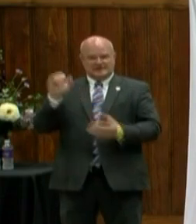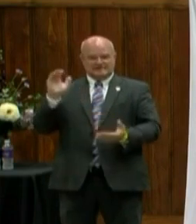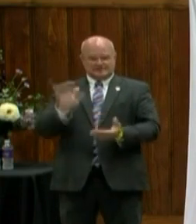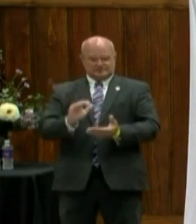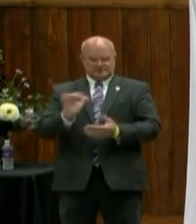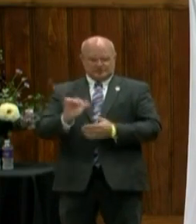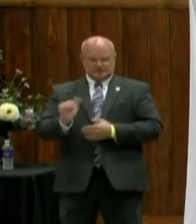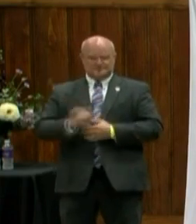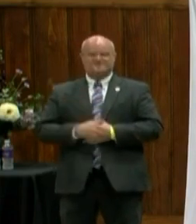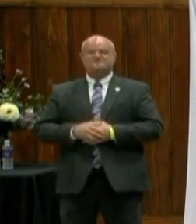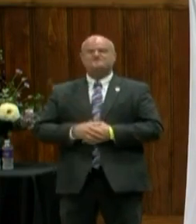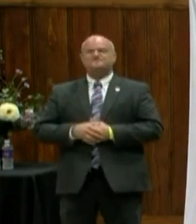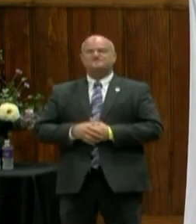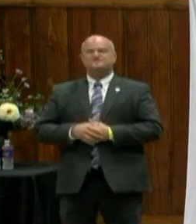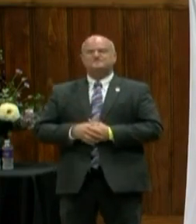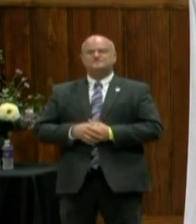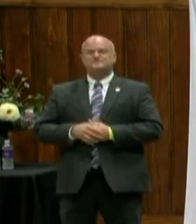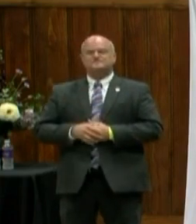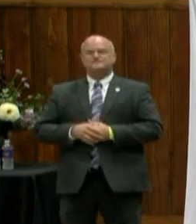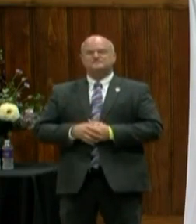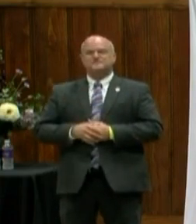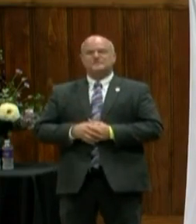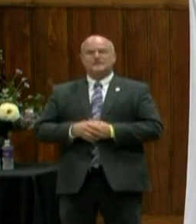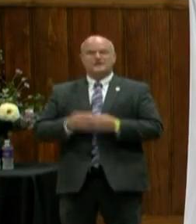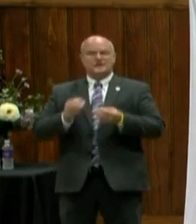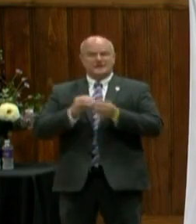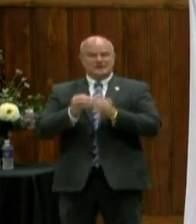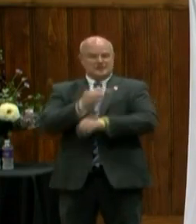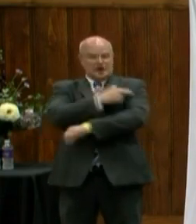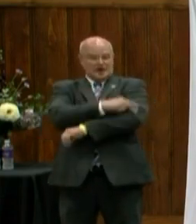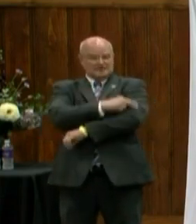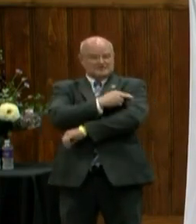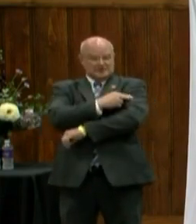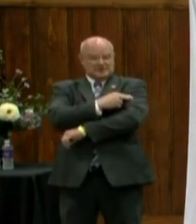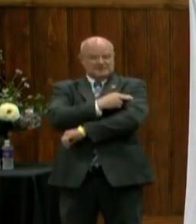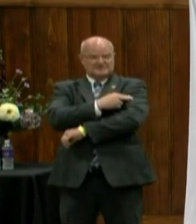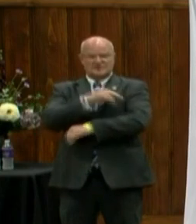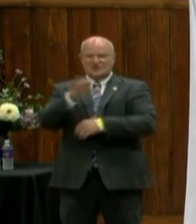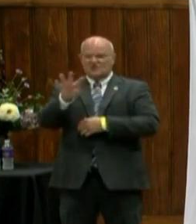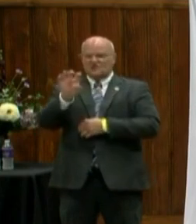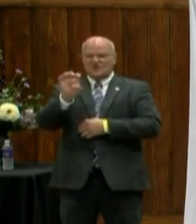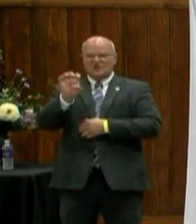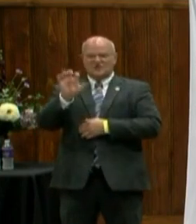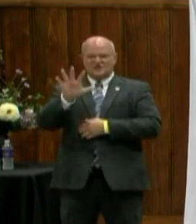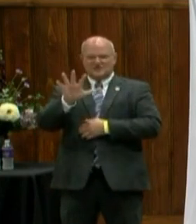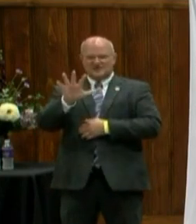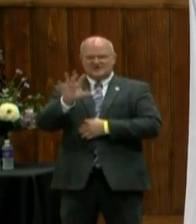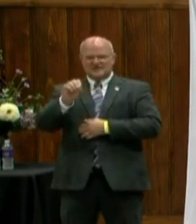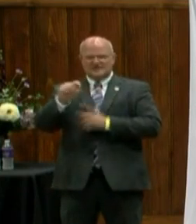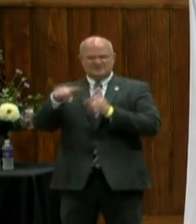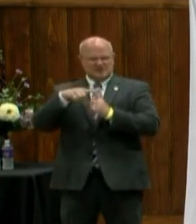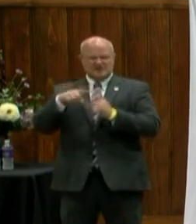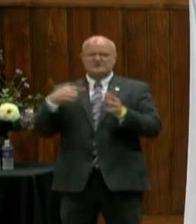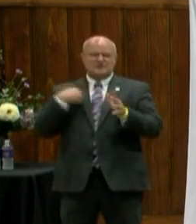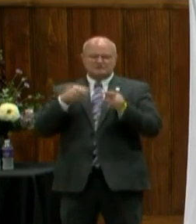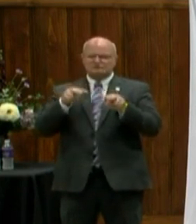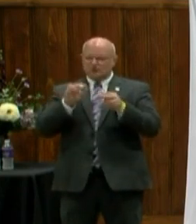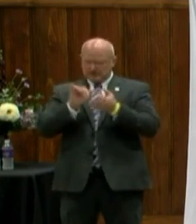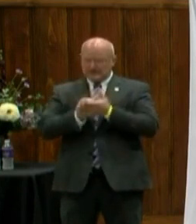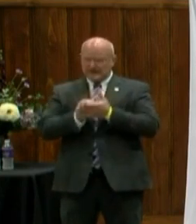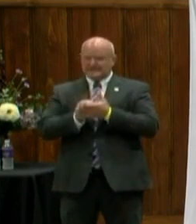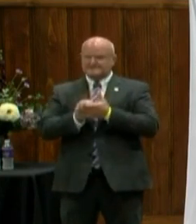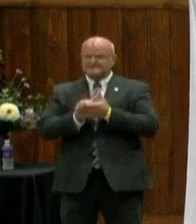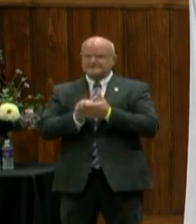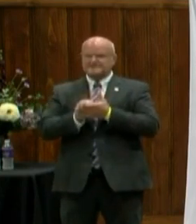cases. And then the number of hospitalized is 450 plus, so we've got to watch